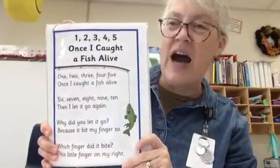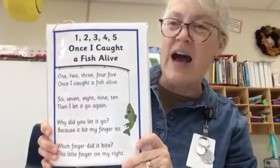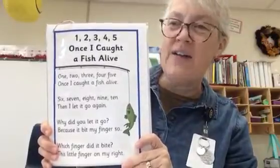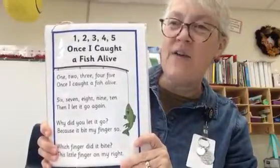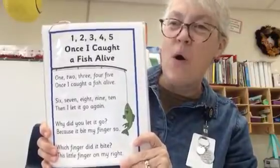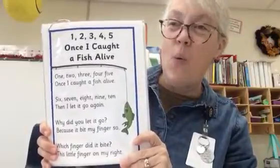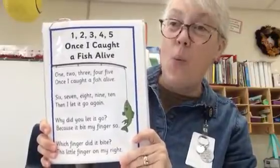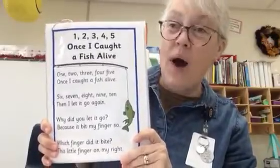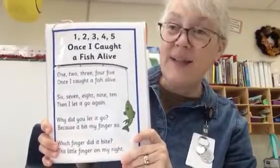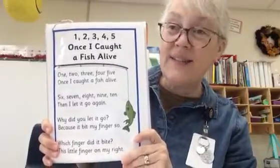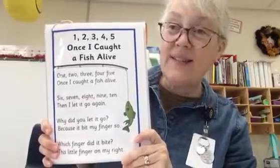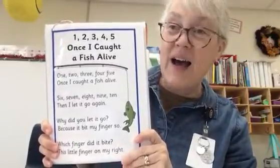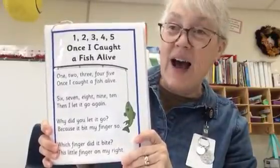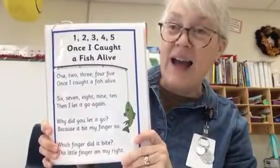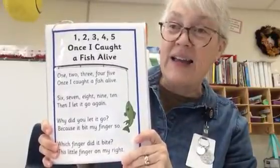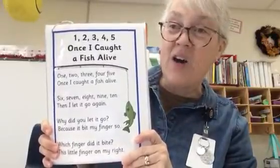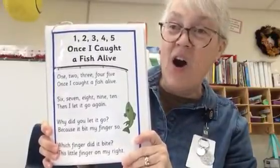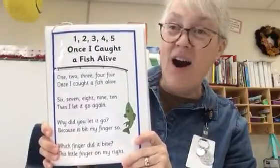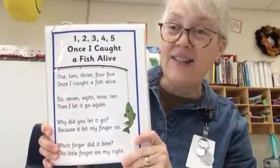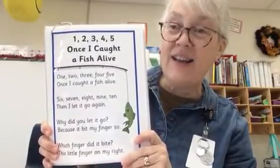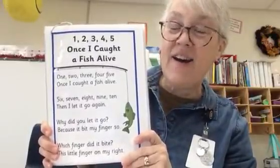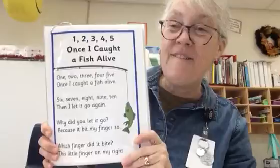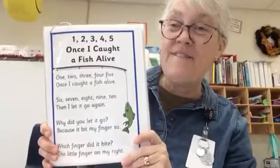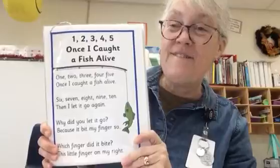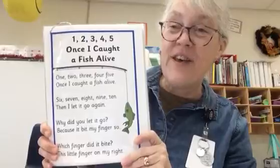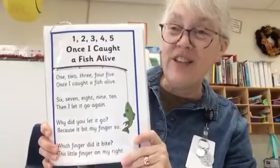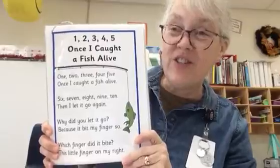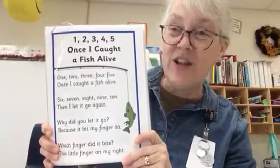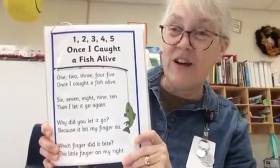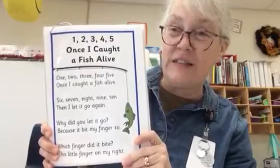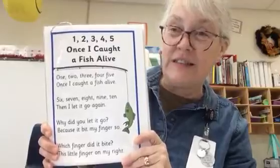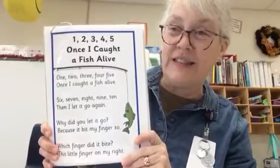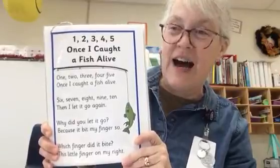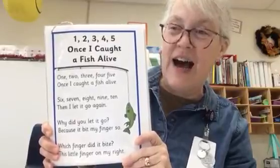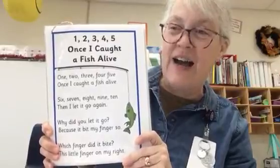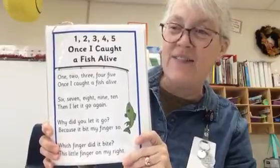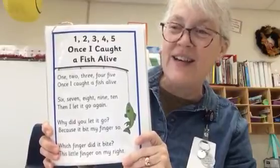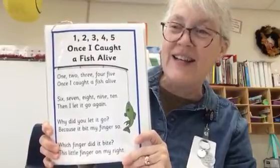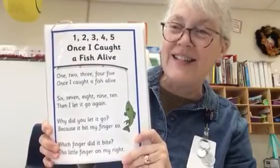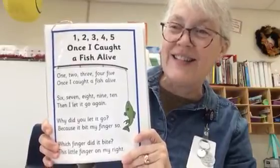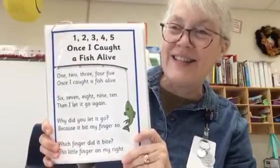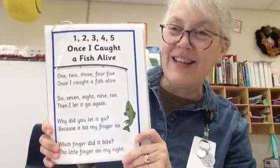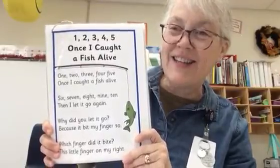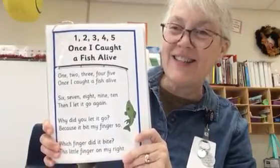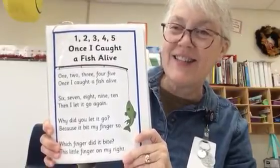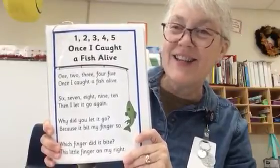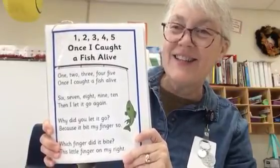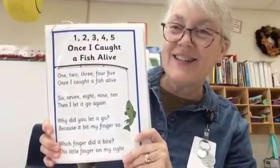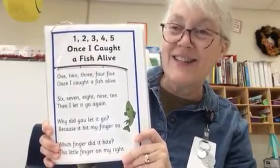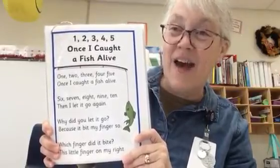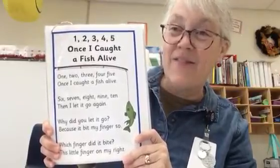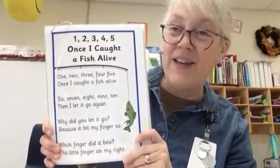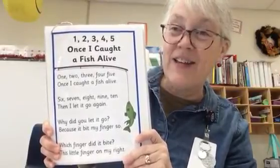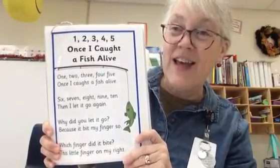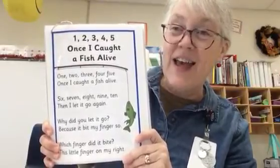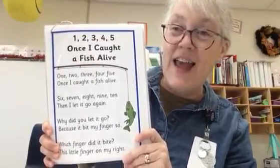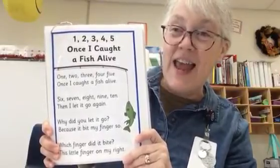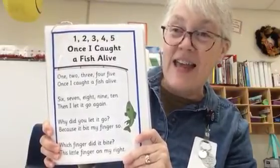five. Once I caught a fish alive. Six, seven, eight,